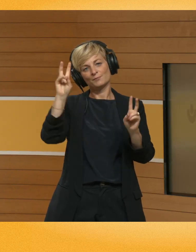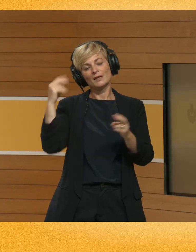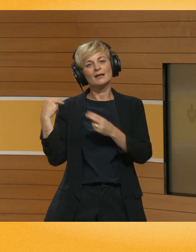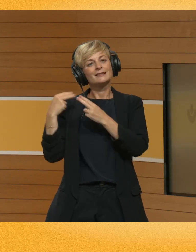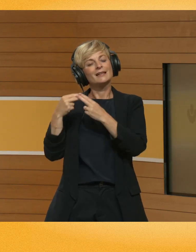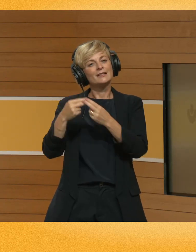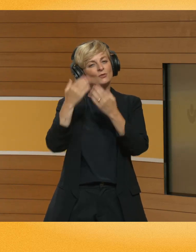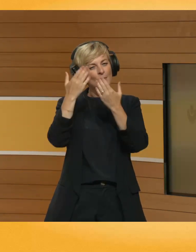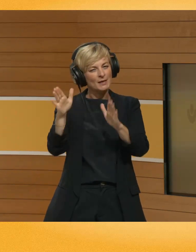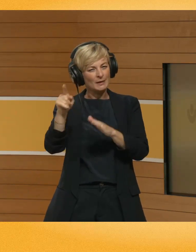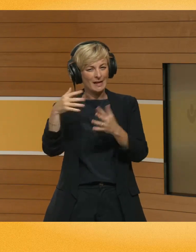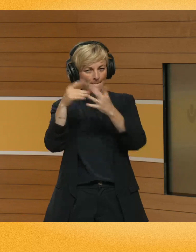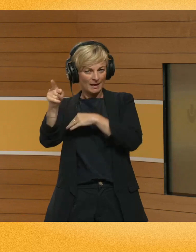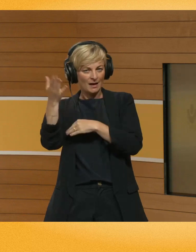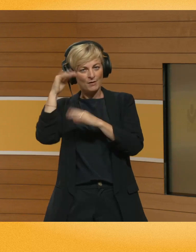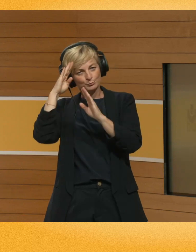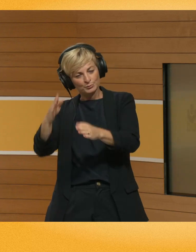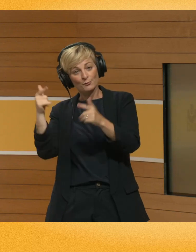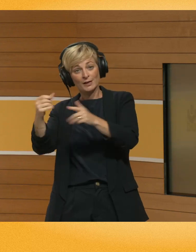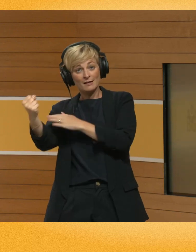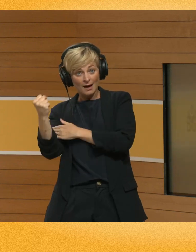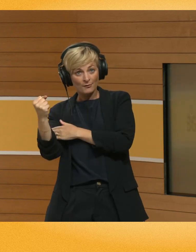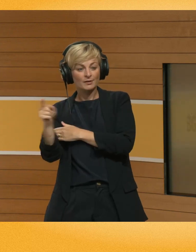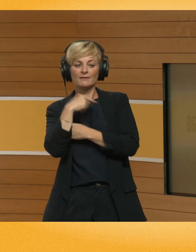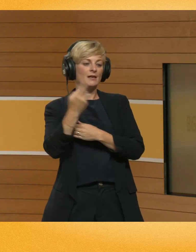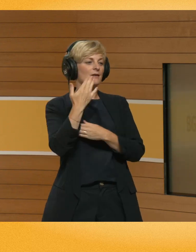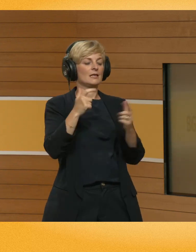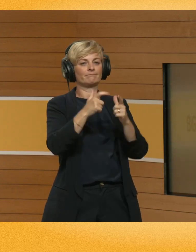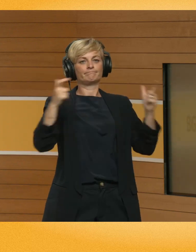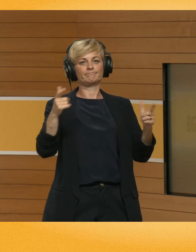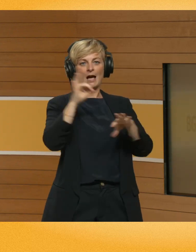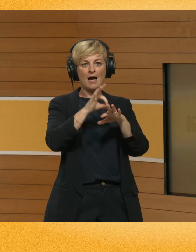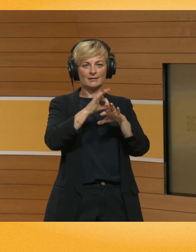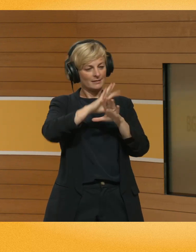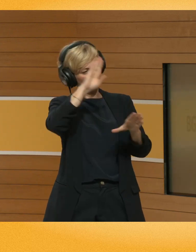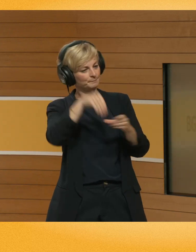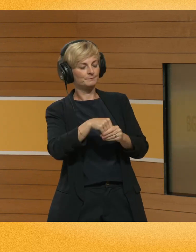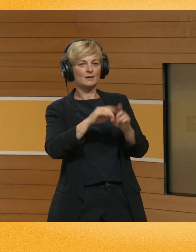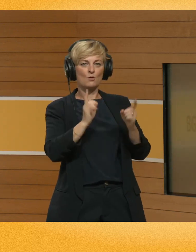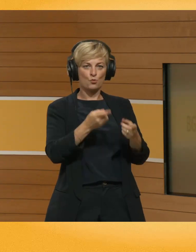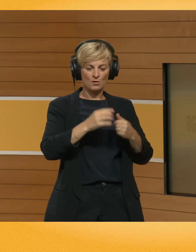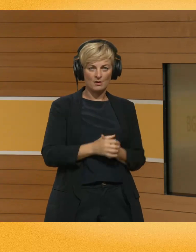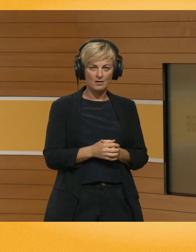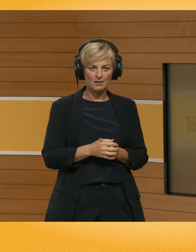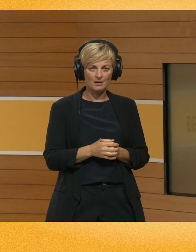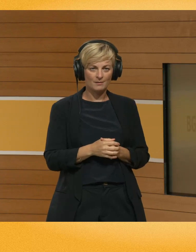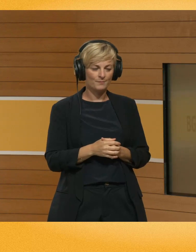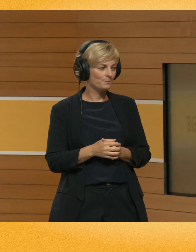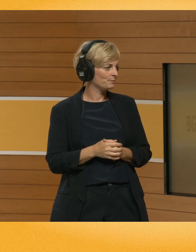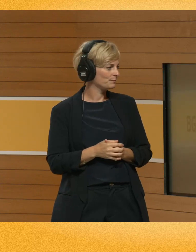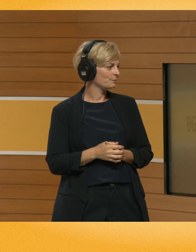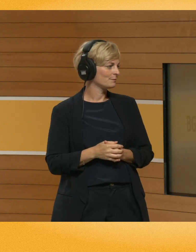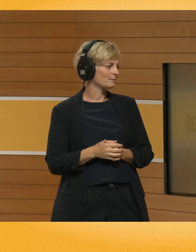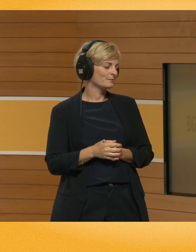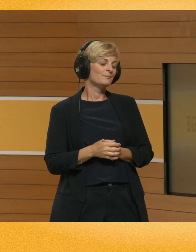doing so, we are mainly, or the intervention will mainly consists mainly of 5 main components: the